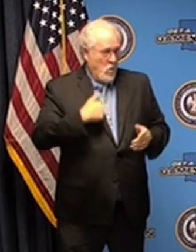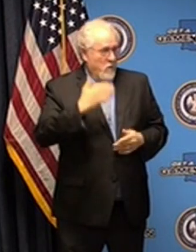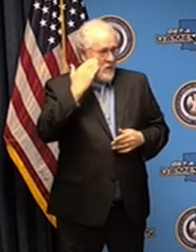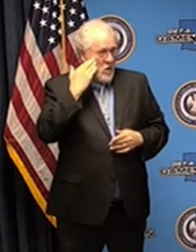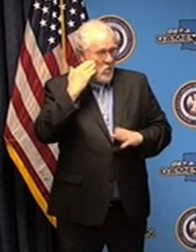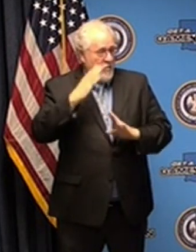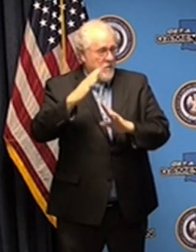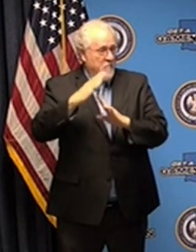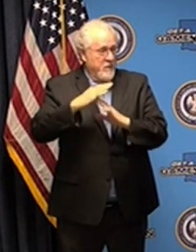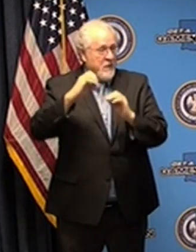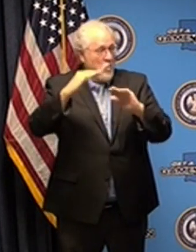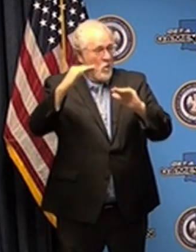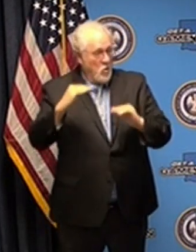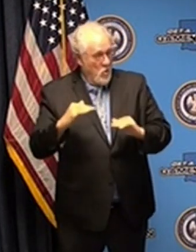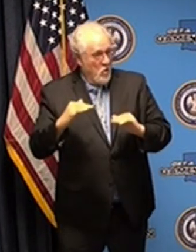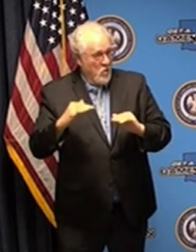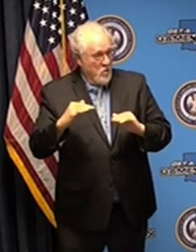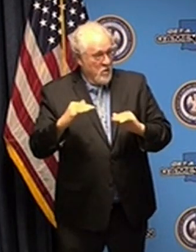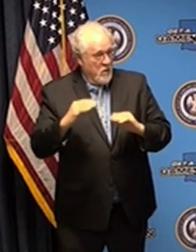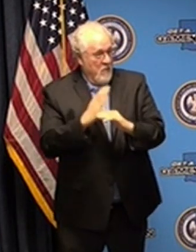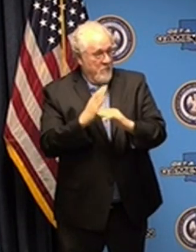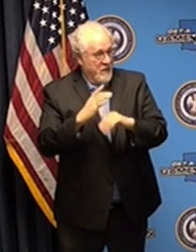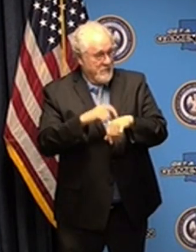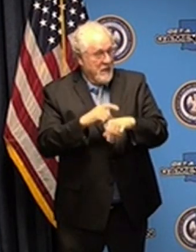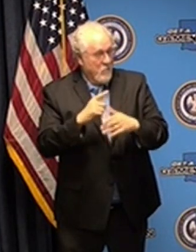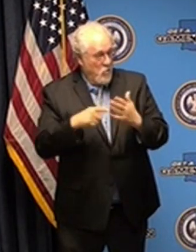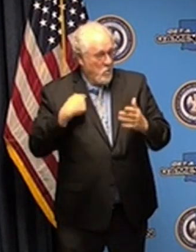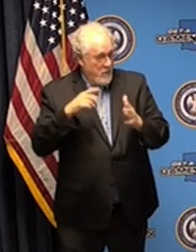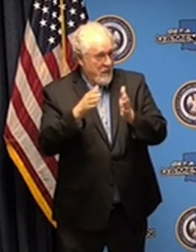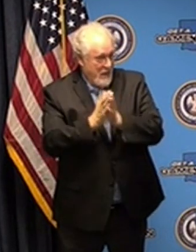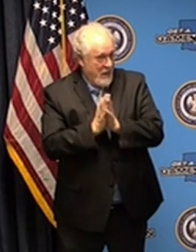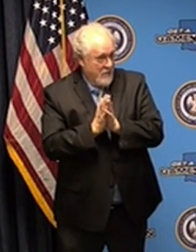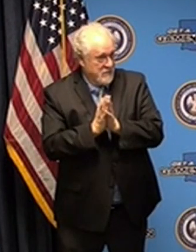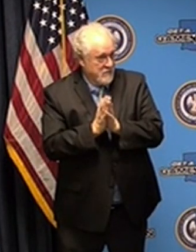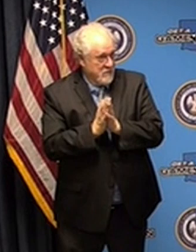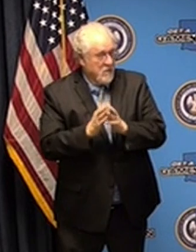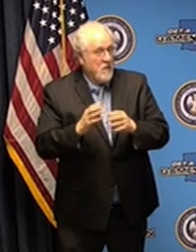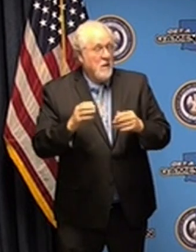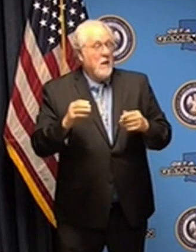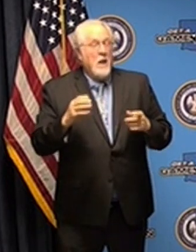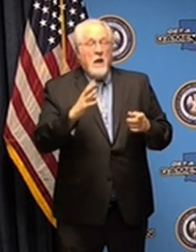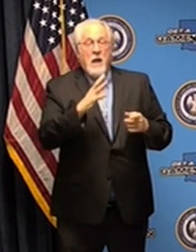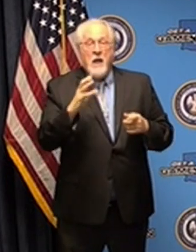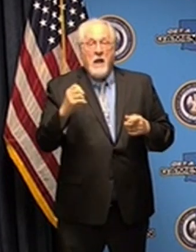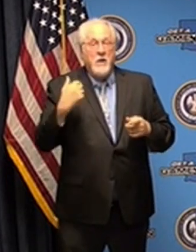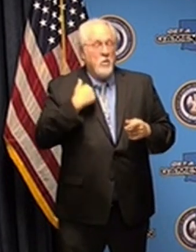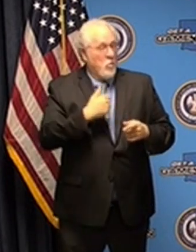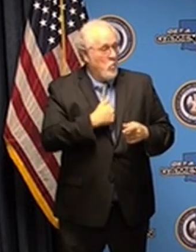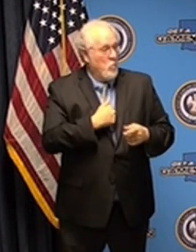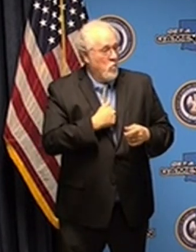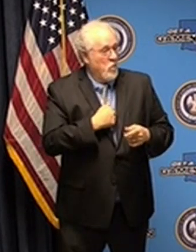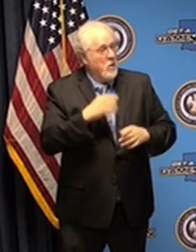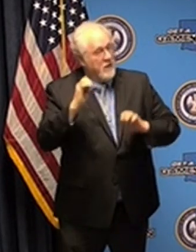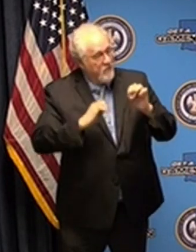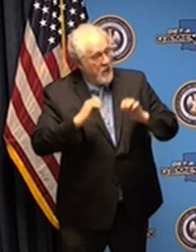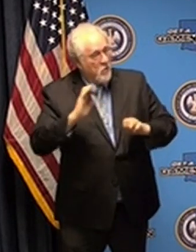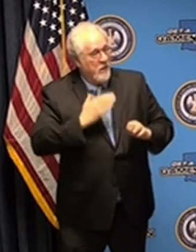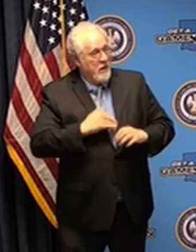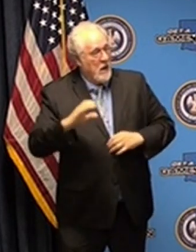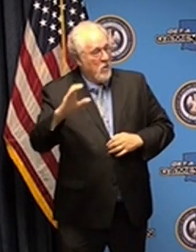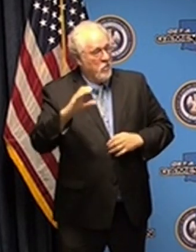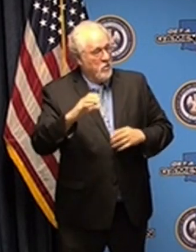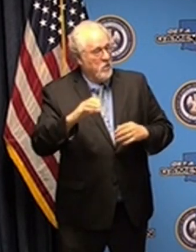is that peak is lower if people do, in the meantime, what we've asked them to do. And we're evaluating